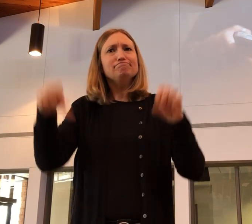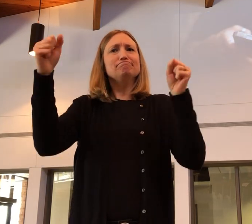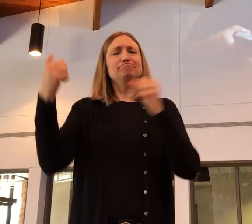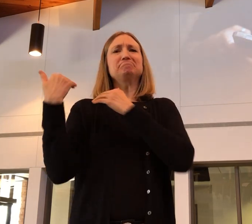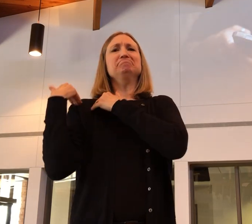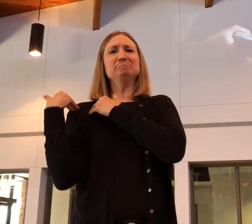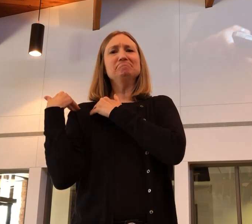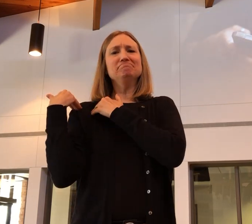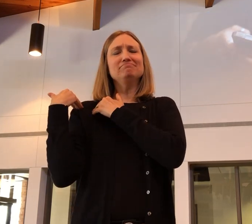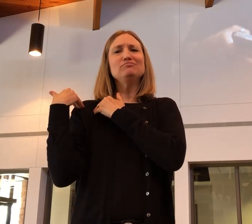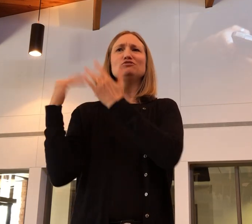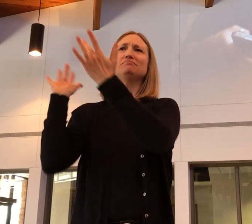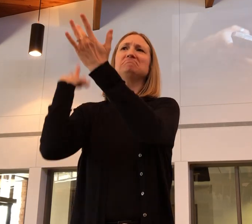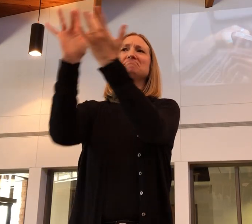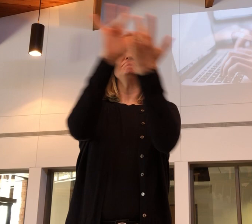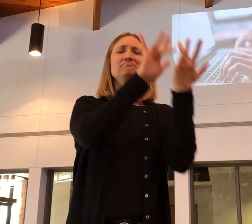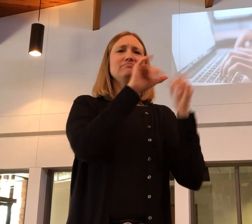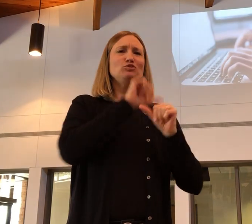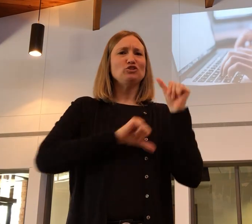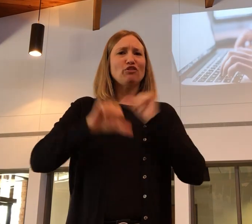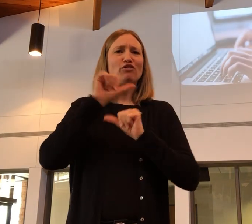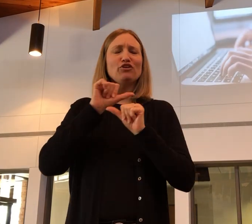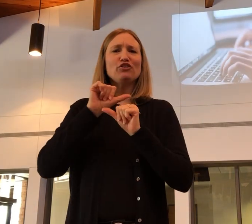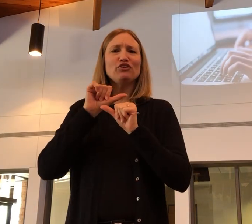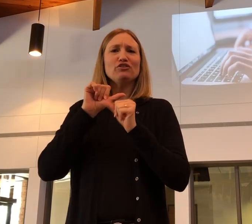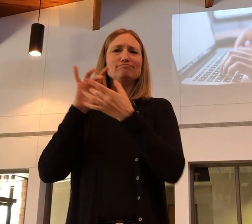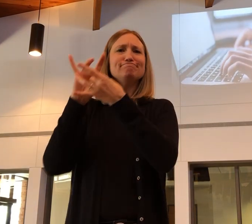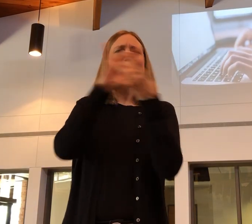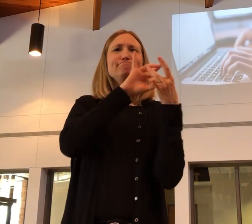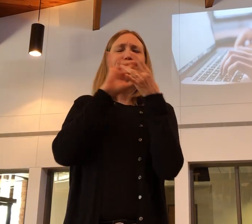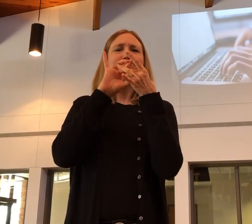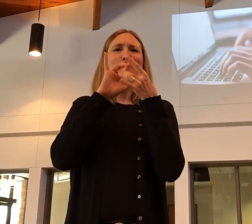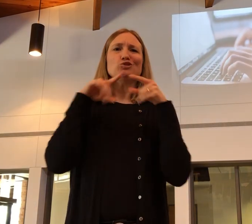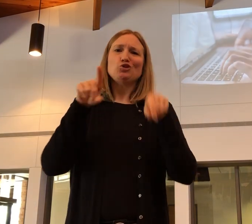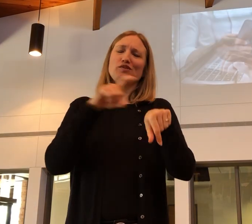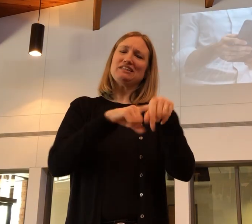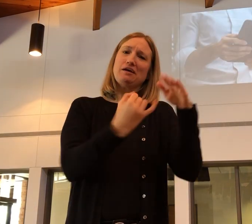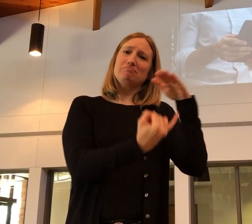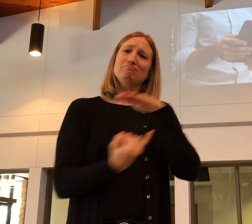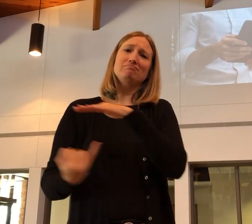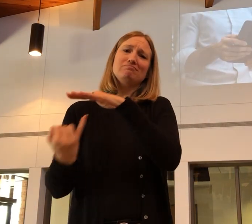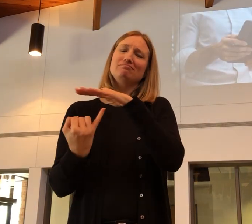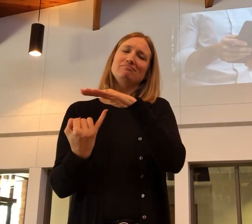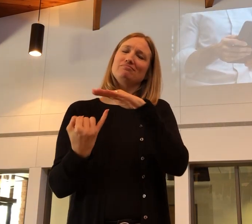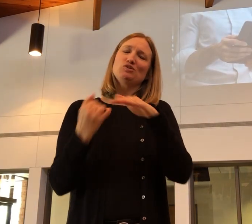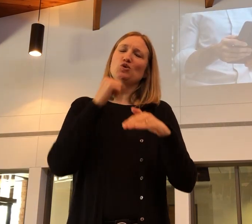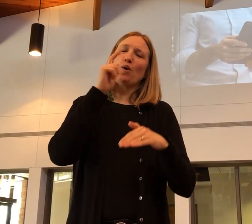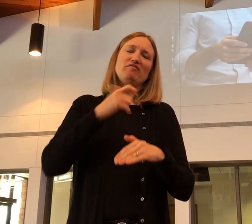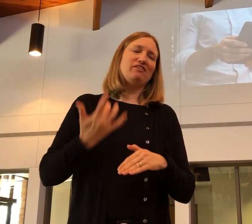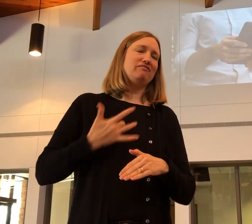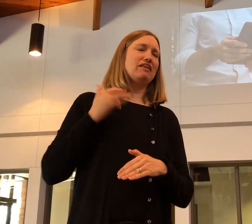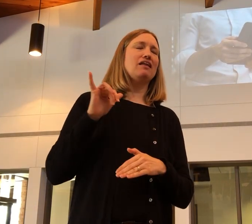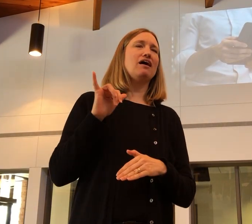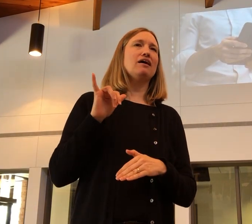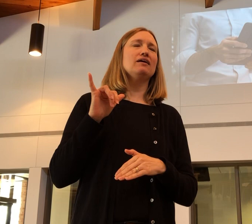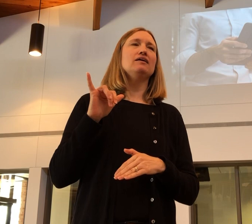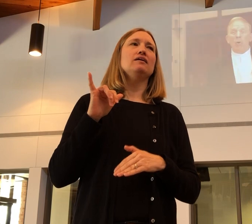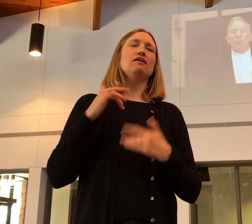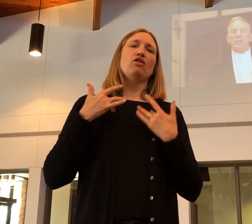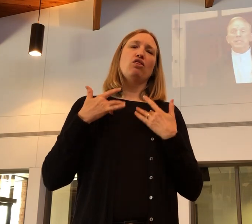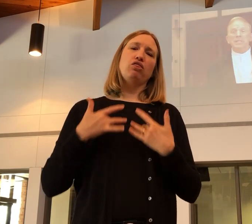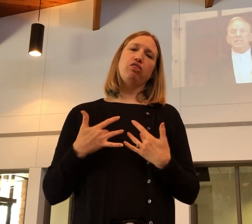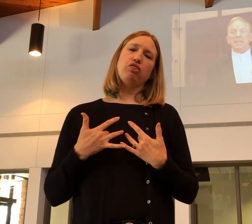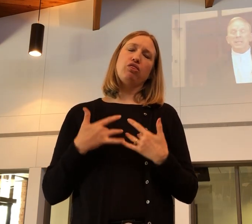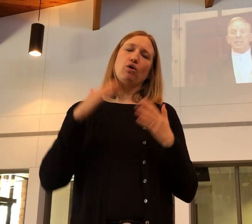yourselves to reach out and connect with one another so that in this time of isolation, we do not have to feel the despair